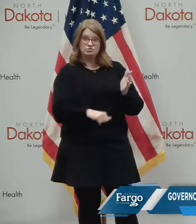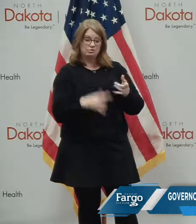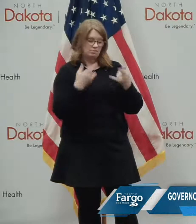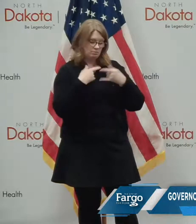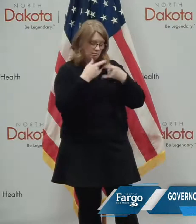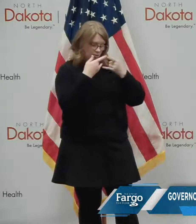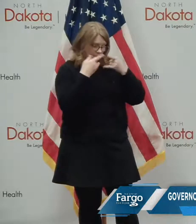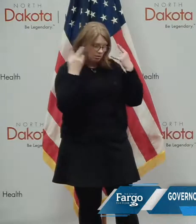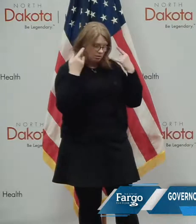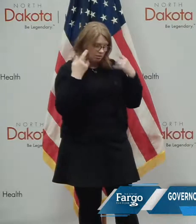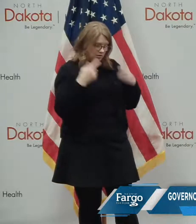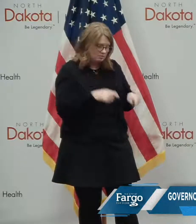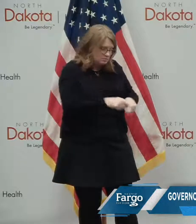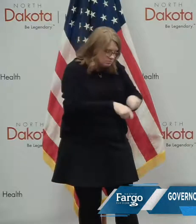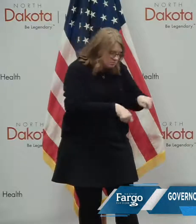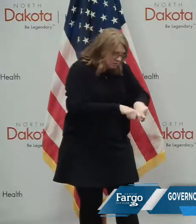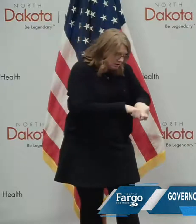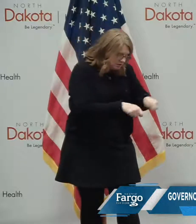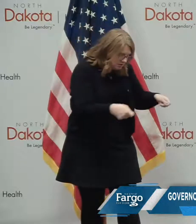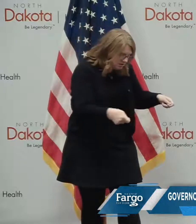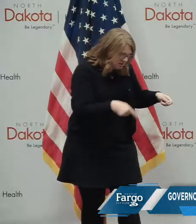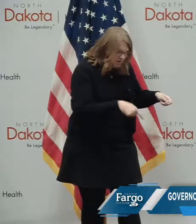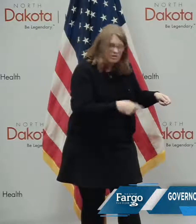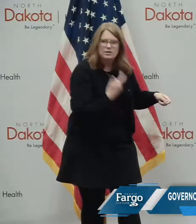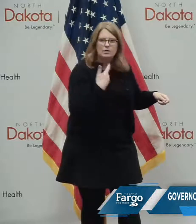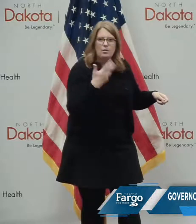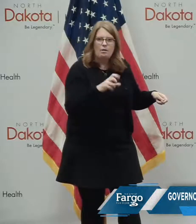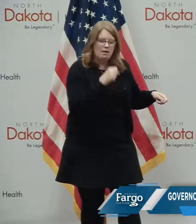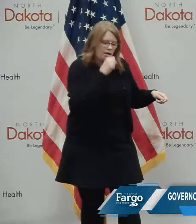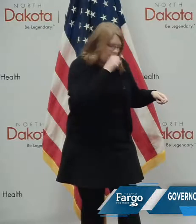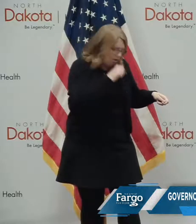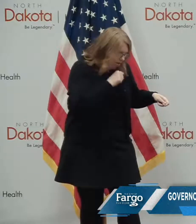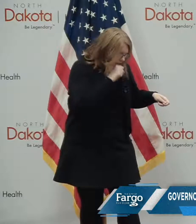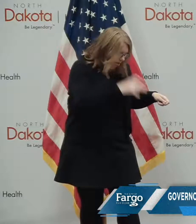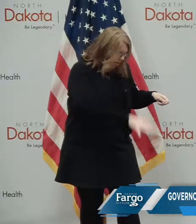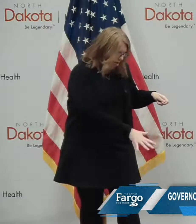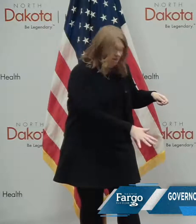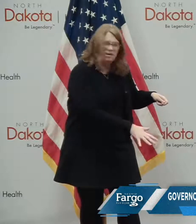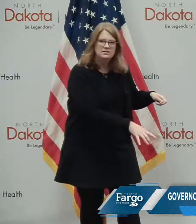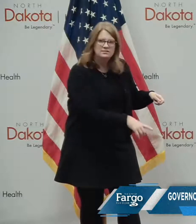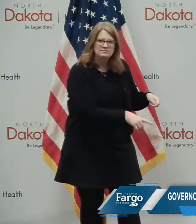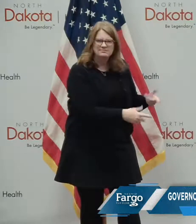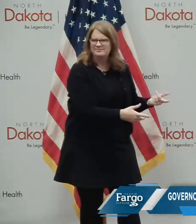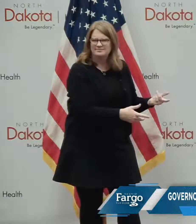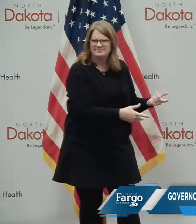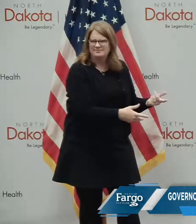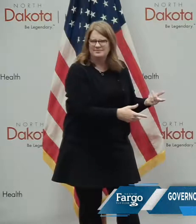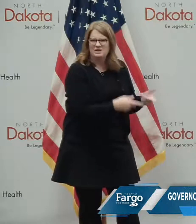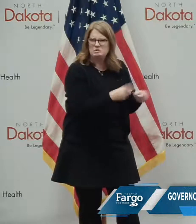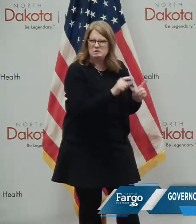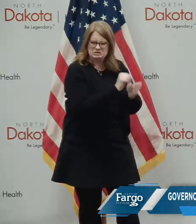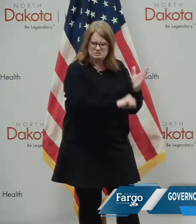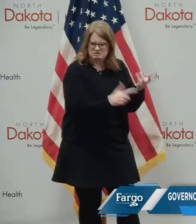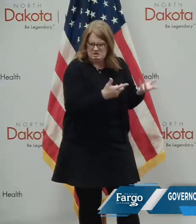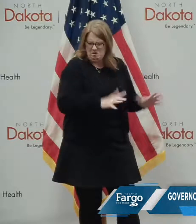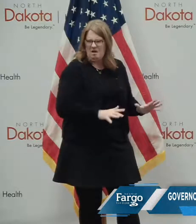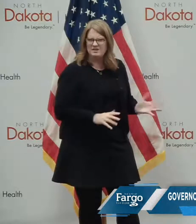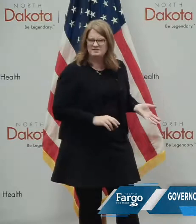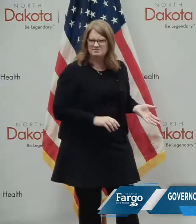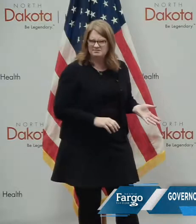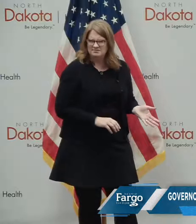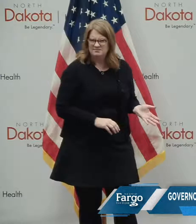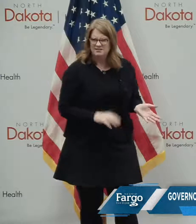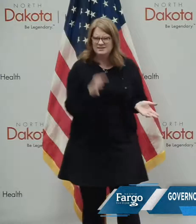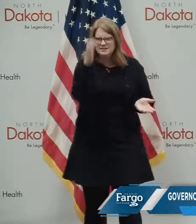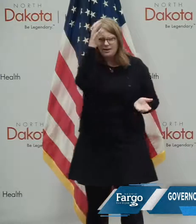sneezed in somebody's open surgical incision. I mean, these are just common sense things that we all understood, and so we're